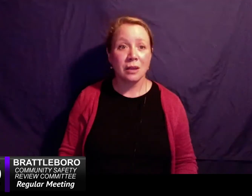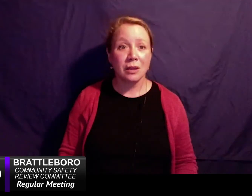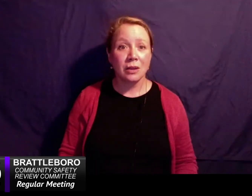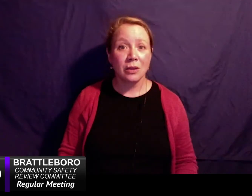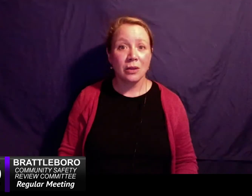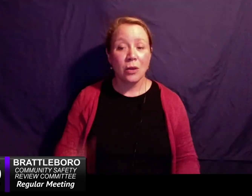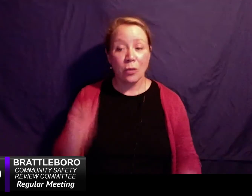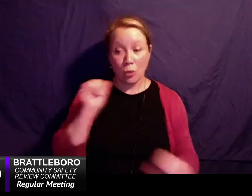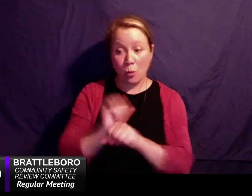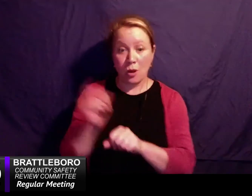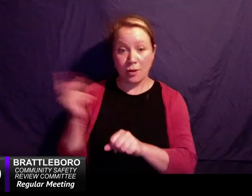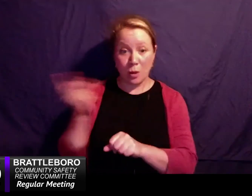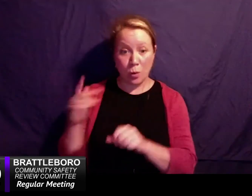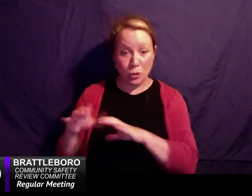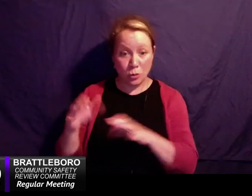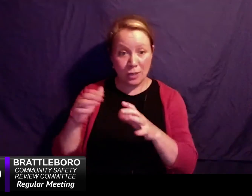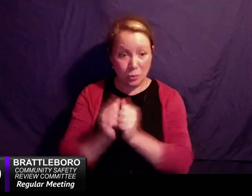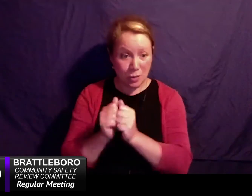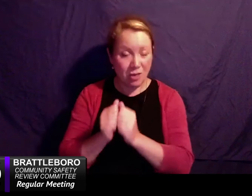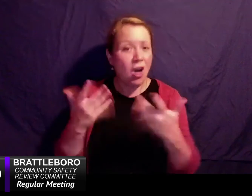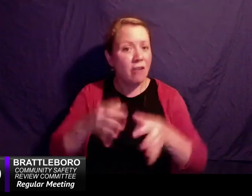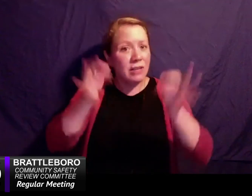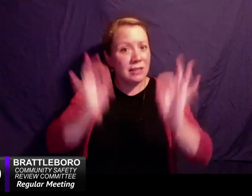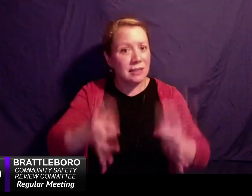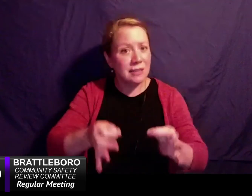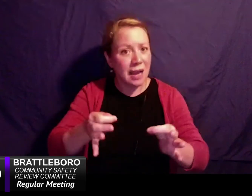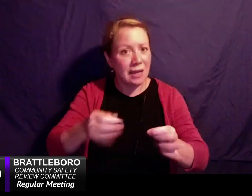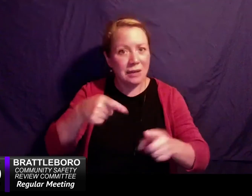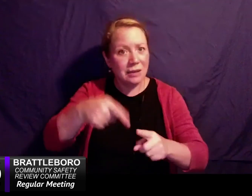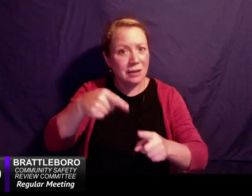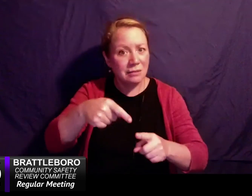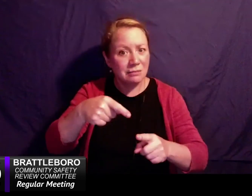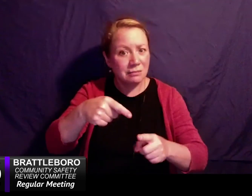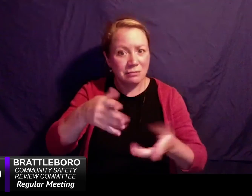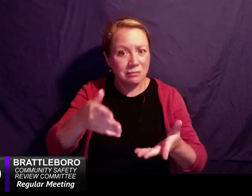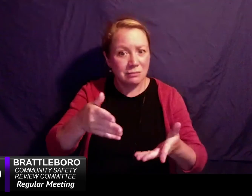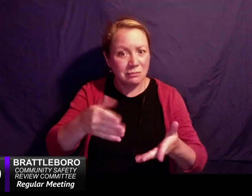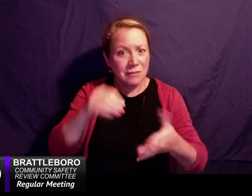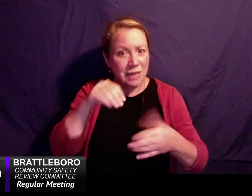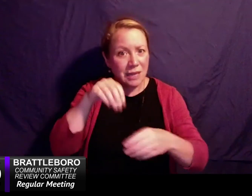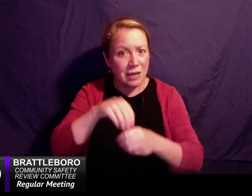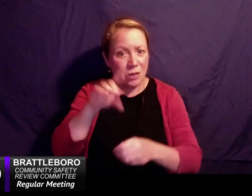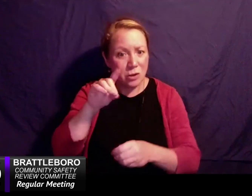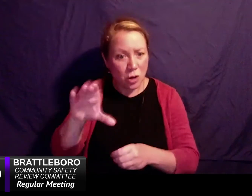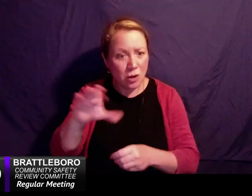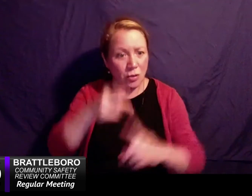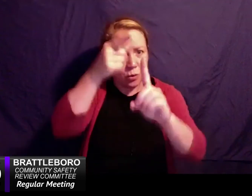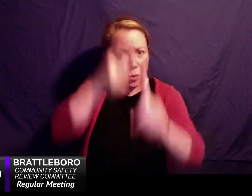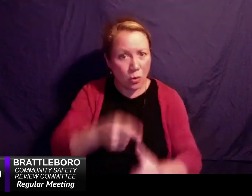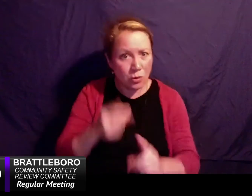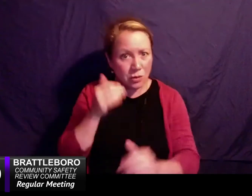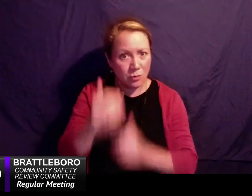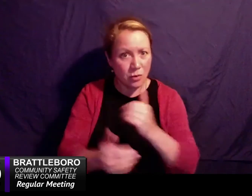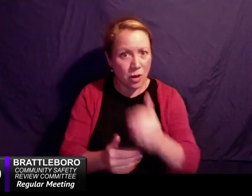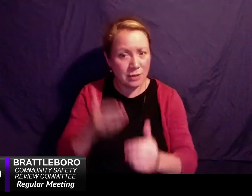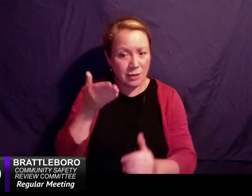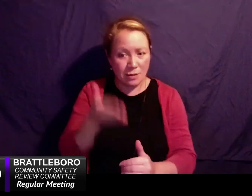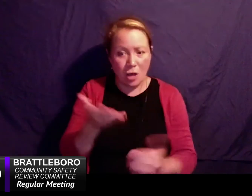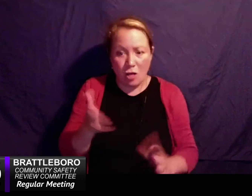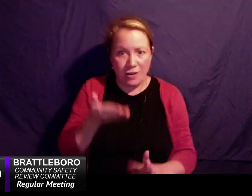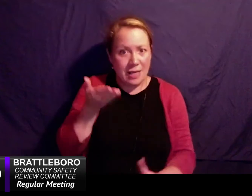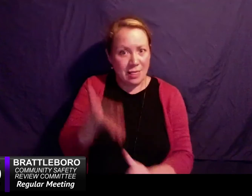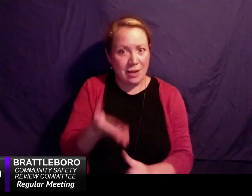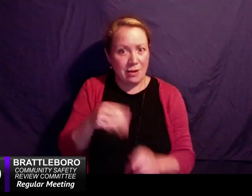doing together are already made because that is in that document. A lot of our kind of goals and the process are within